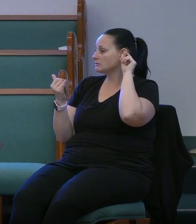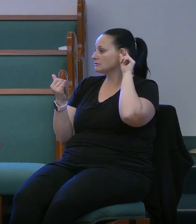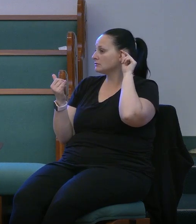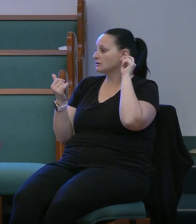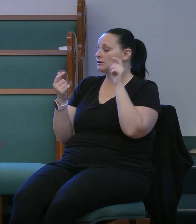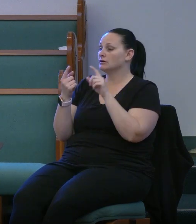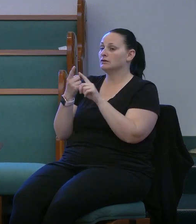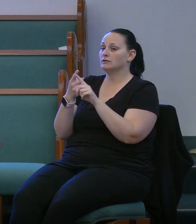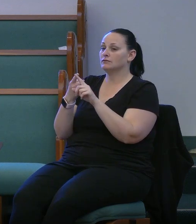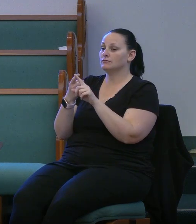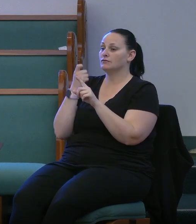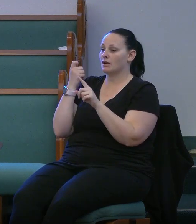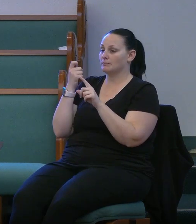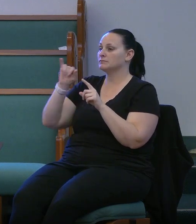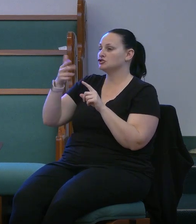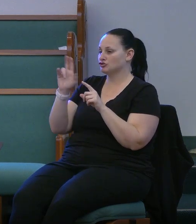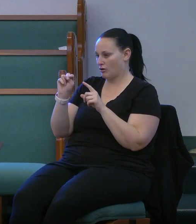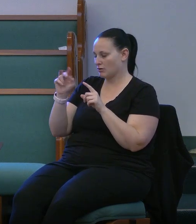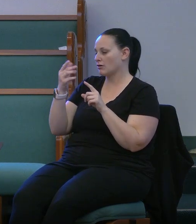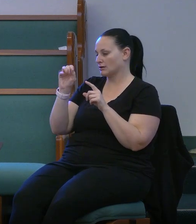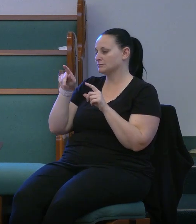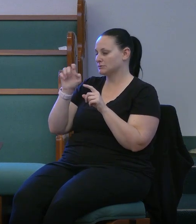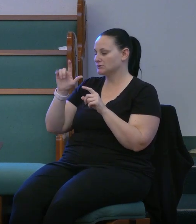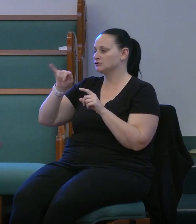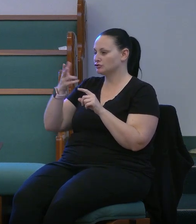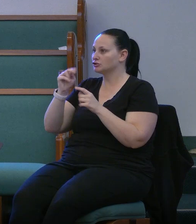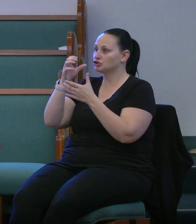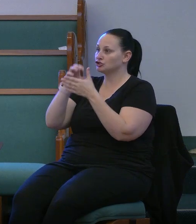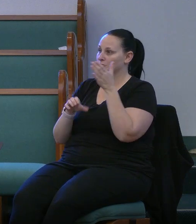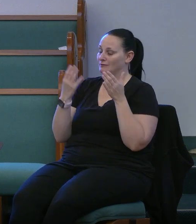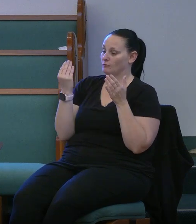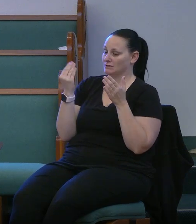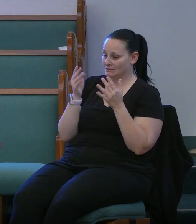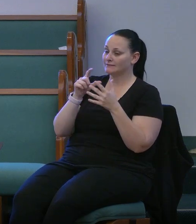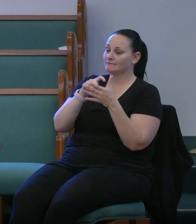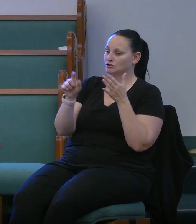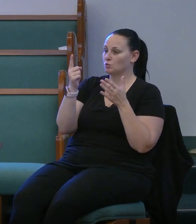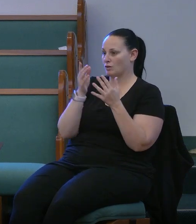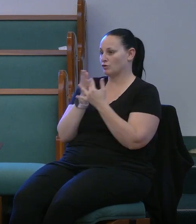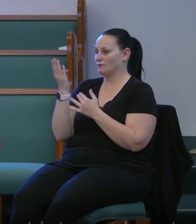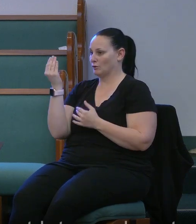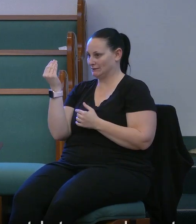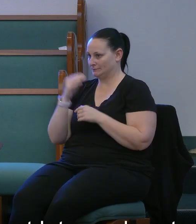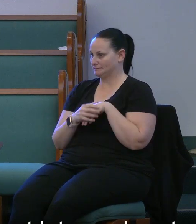are from the Gospel of John, chapter 14, verses 1 through 14.